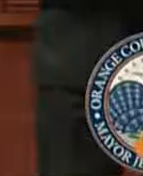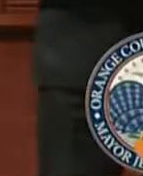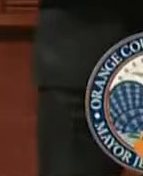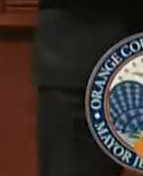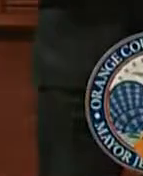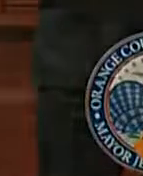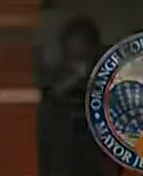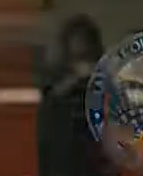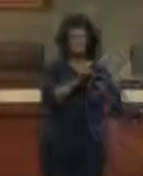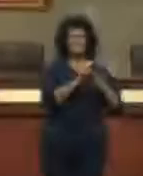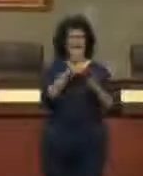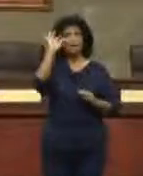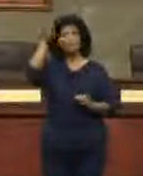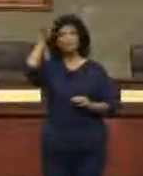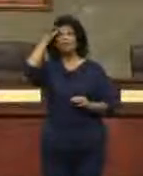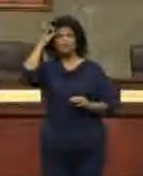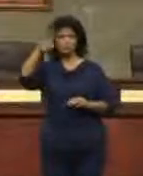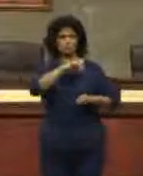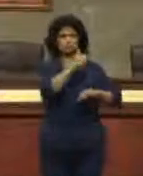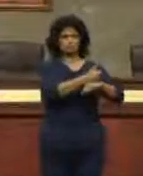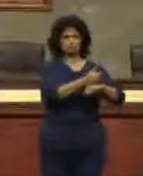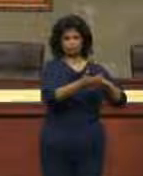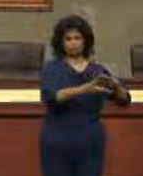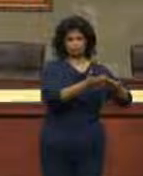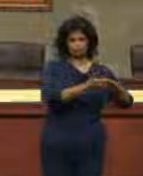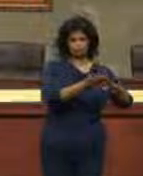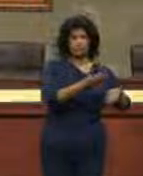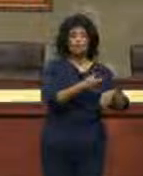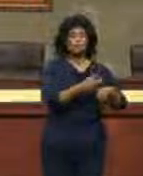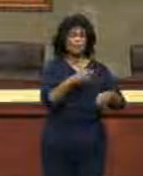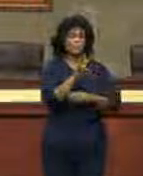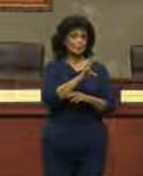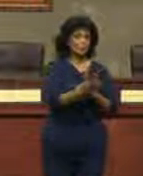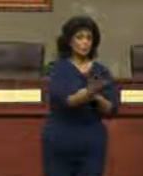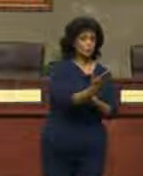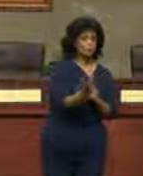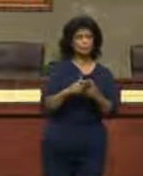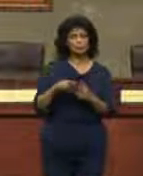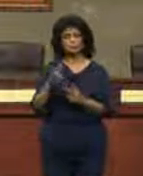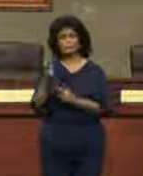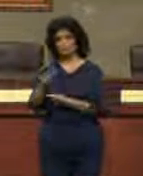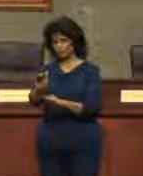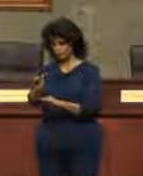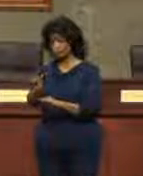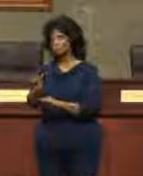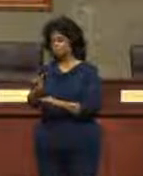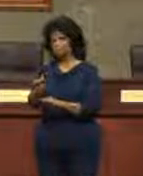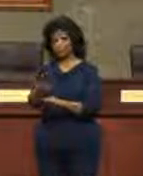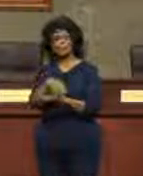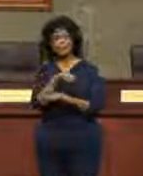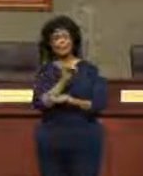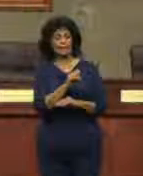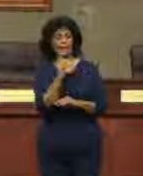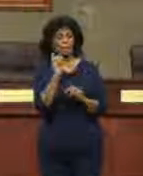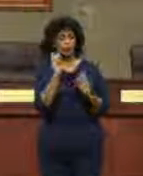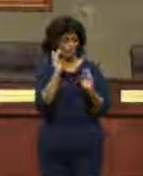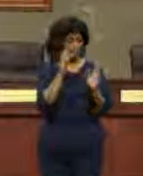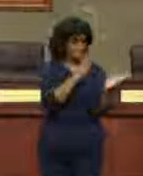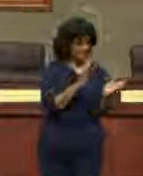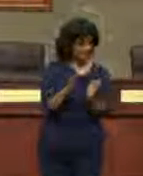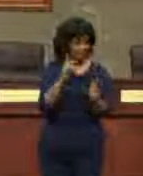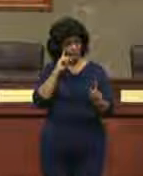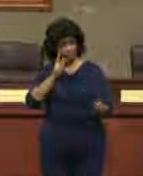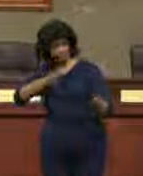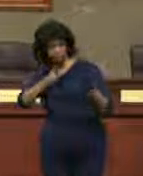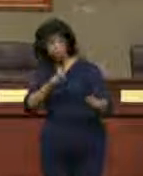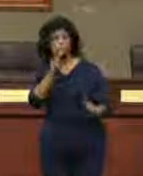operate between 7 a.m. and 7 p.m. 7 days a week. It will administer 2,000 shots a